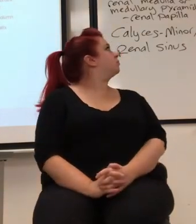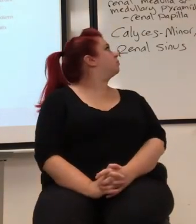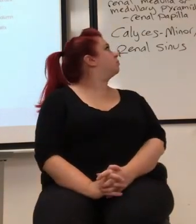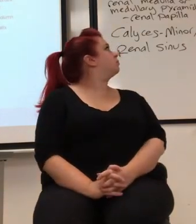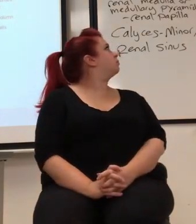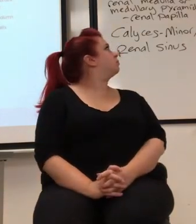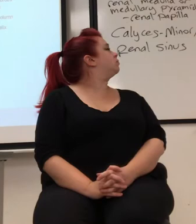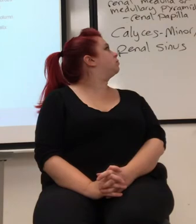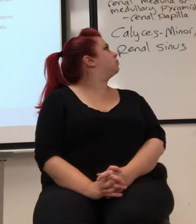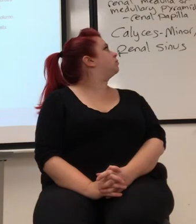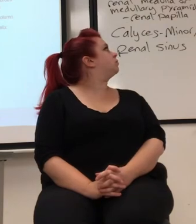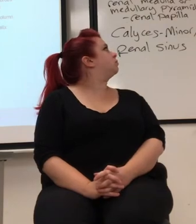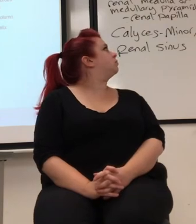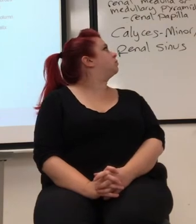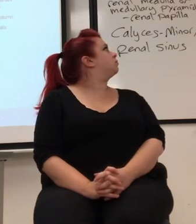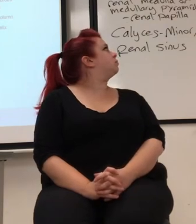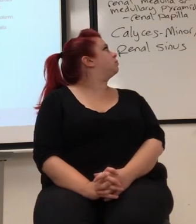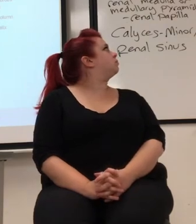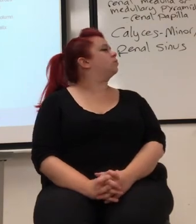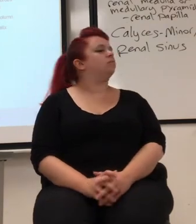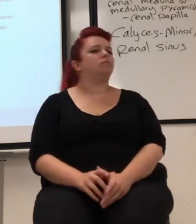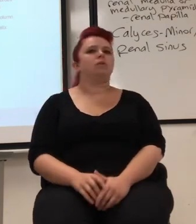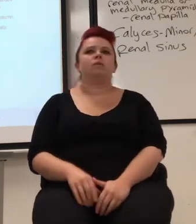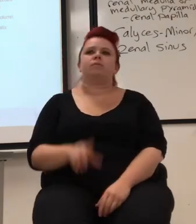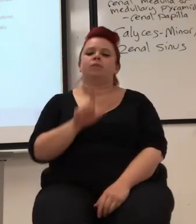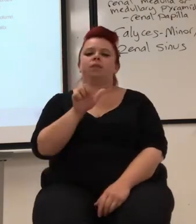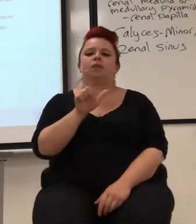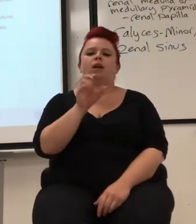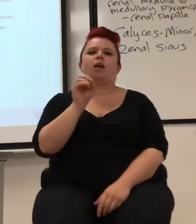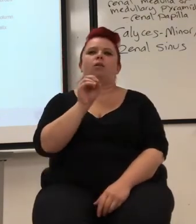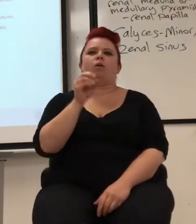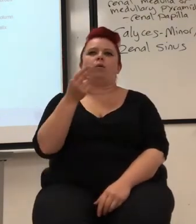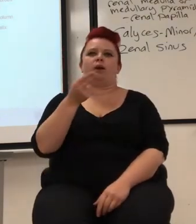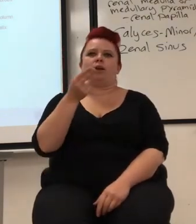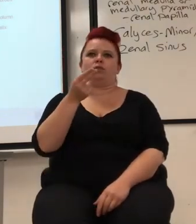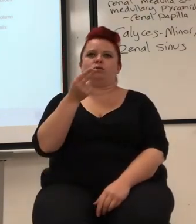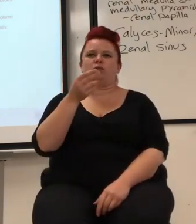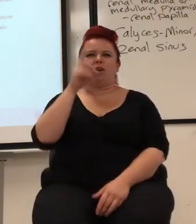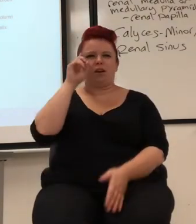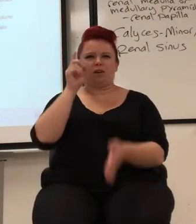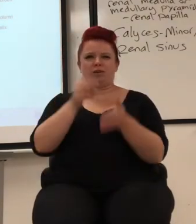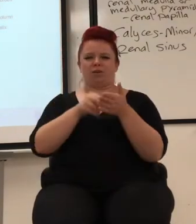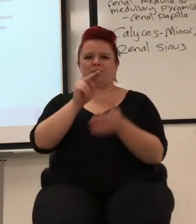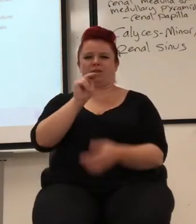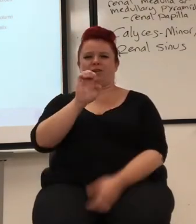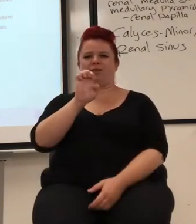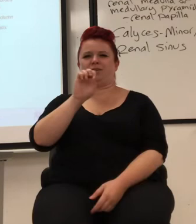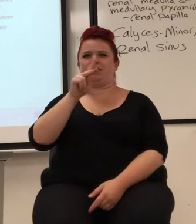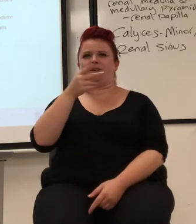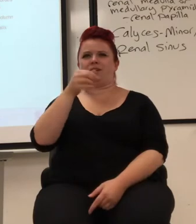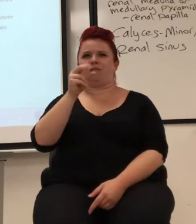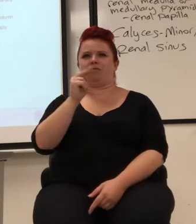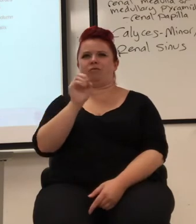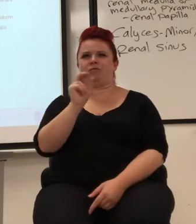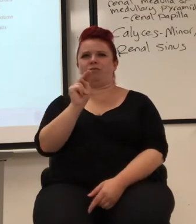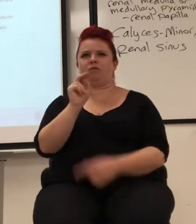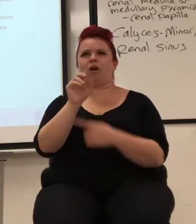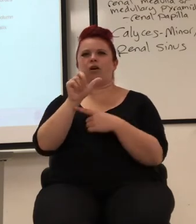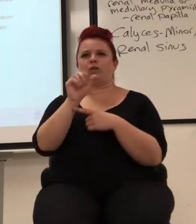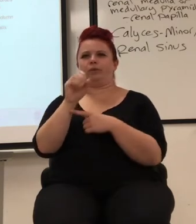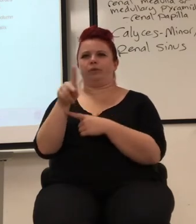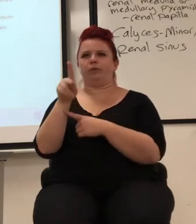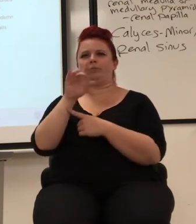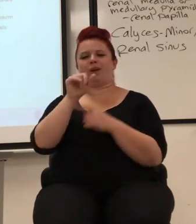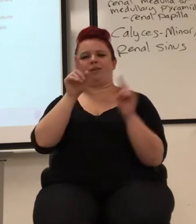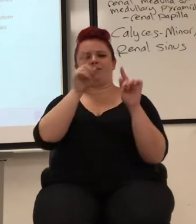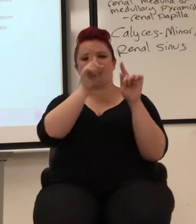So that's LOH. Okay, then notice how the nephron loop kind of turns back on itself. It kind of passes